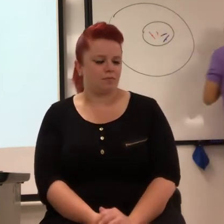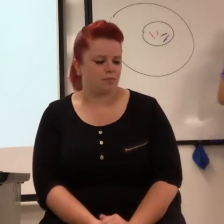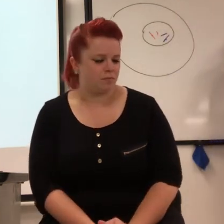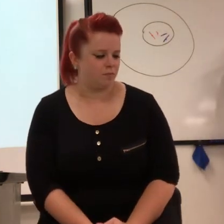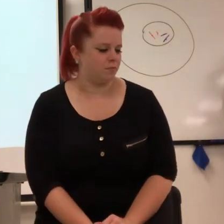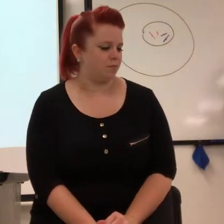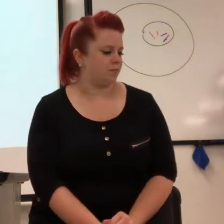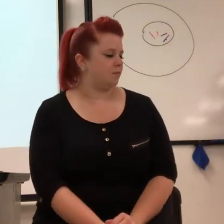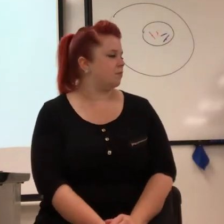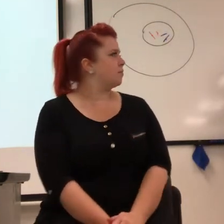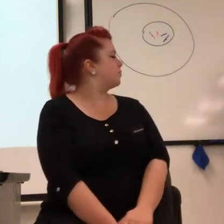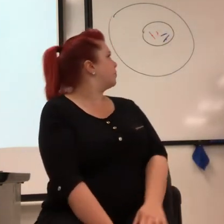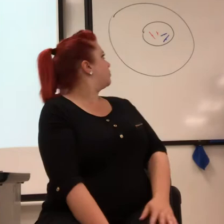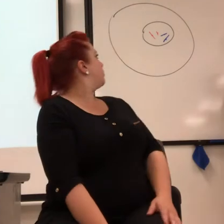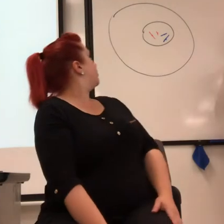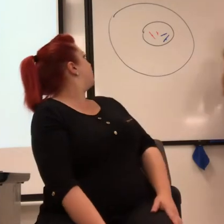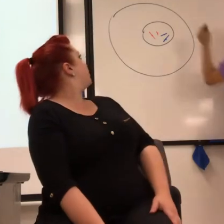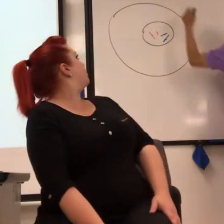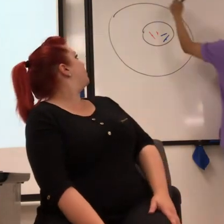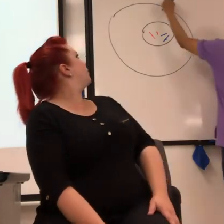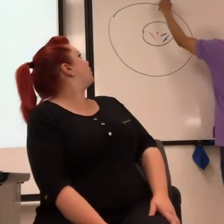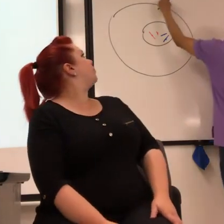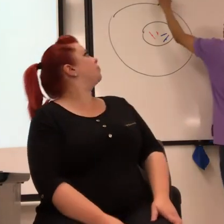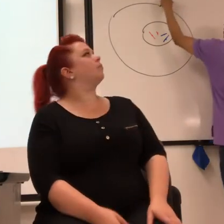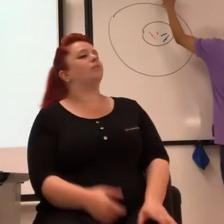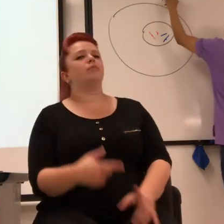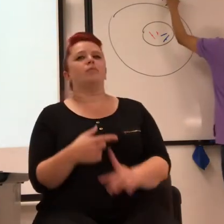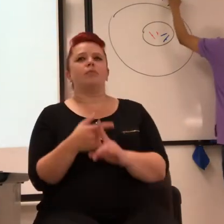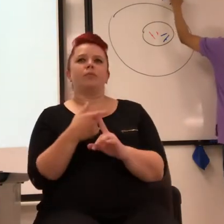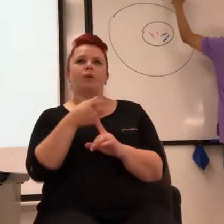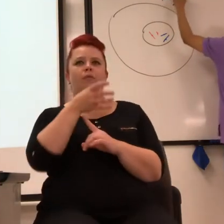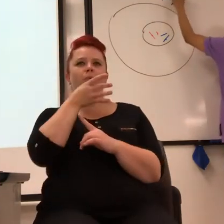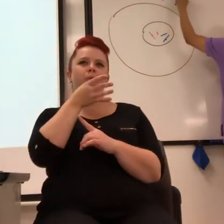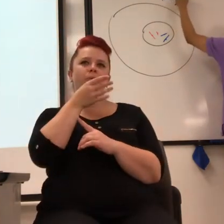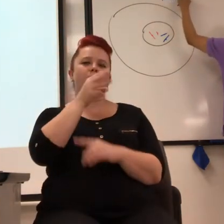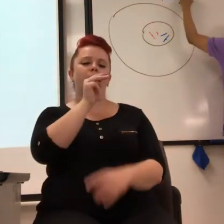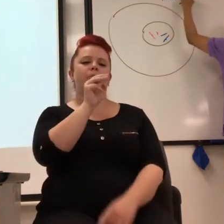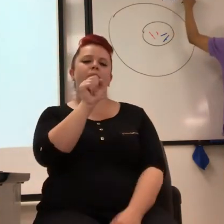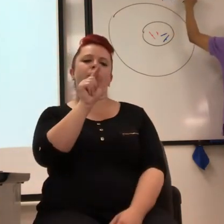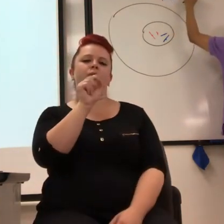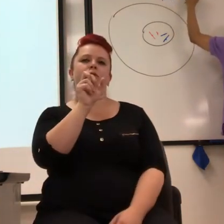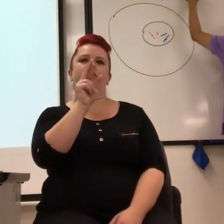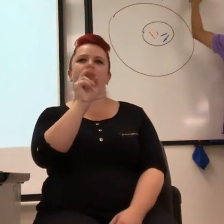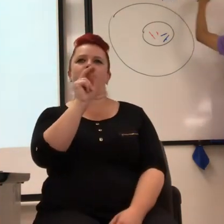So you say paternal inheritance or maternal inheritance.